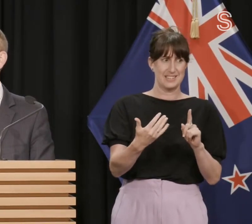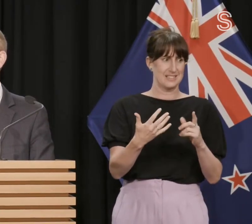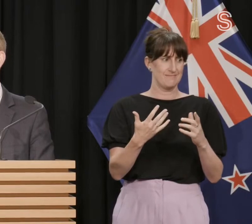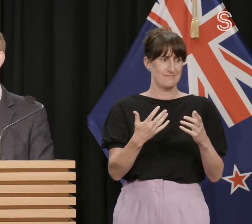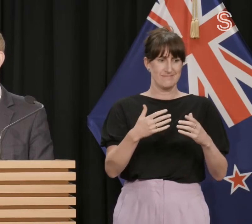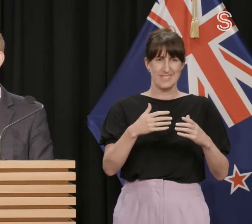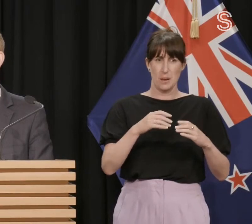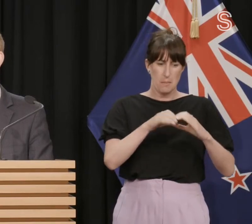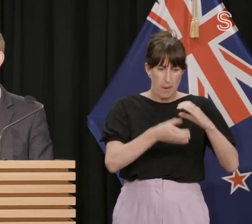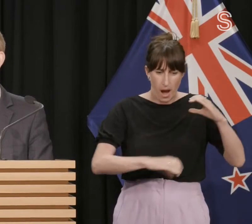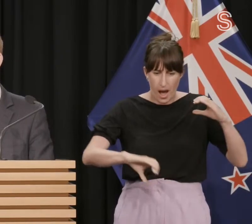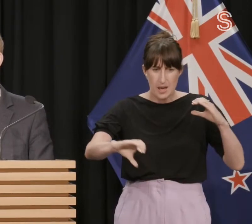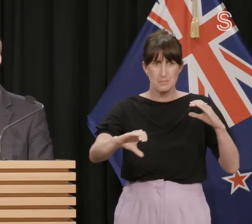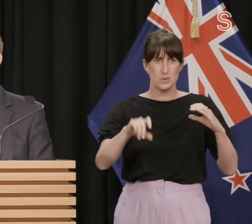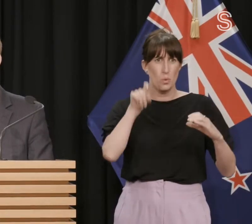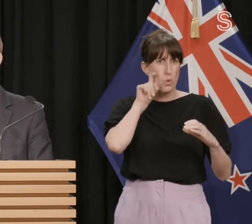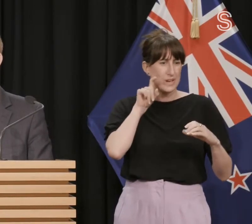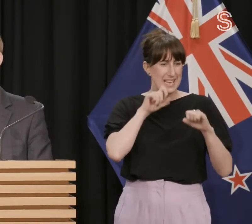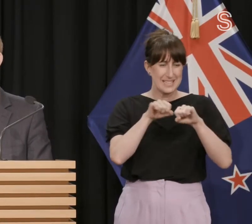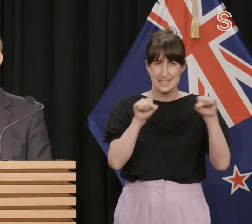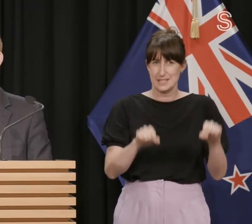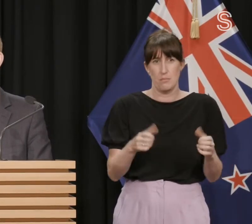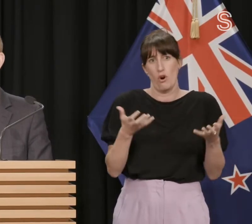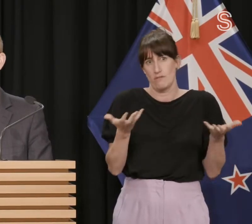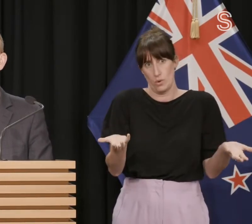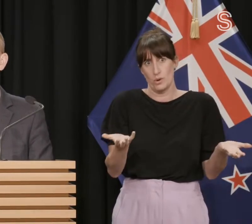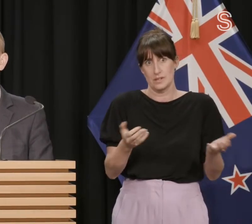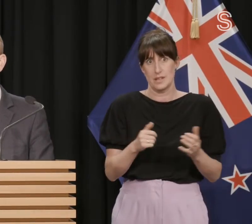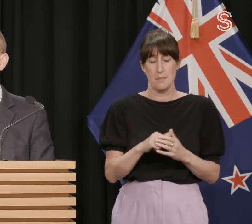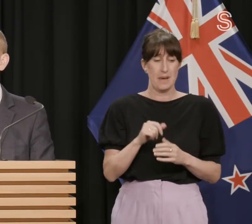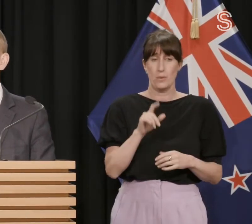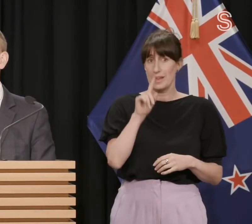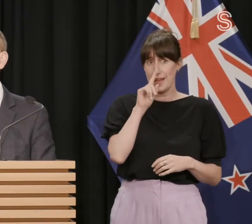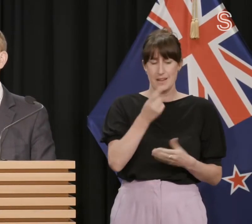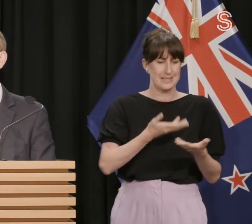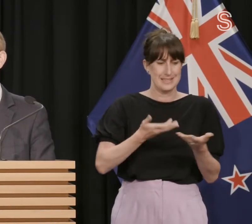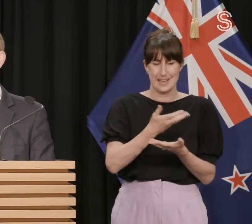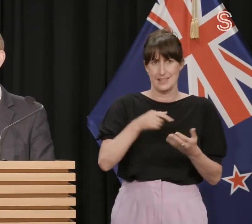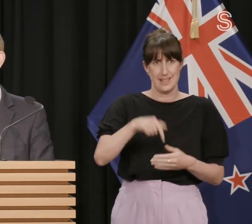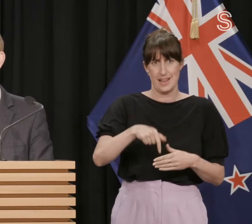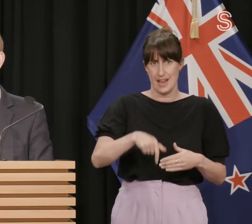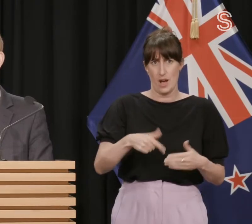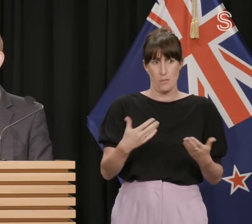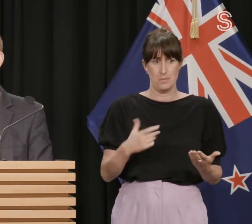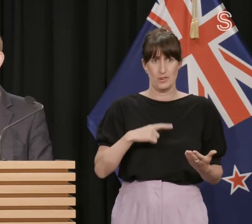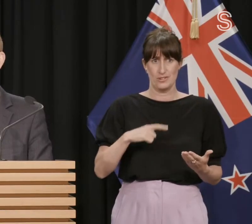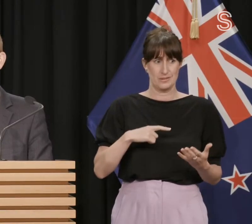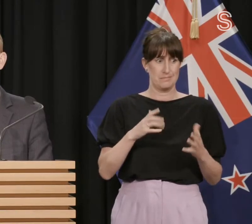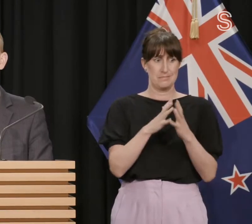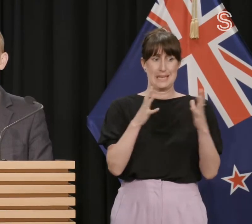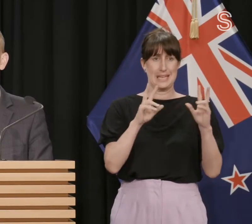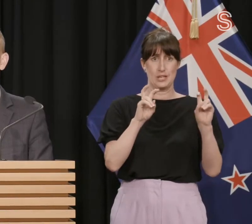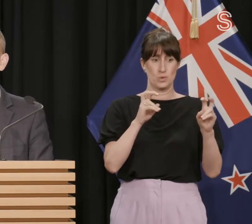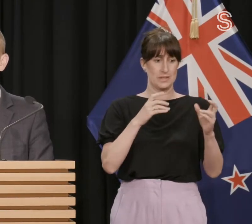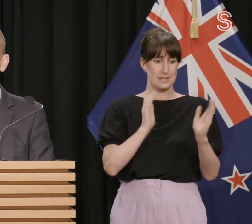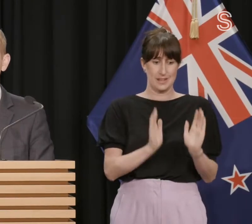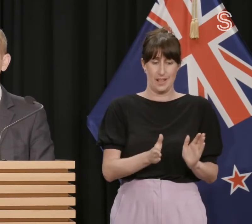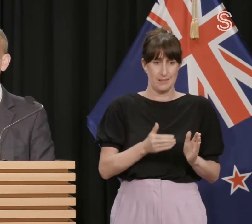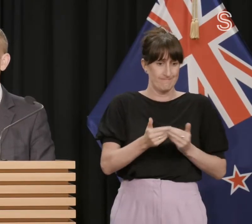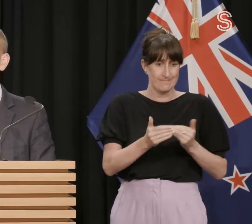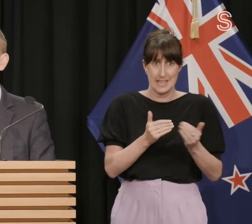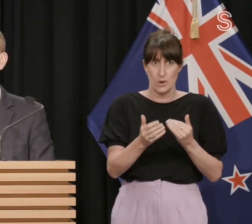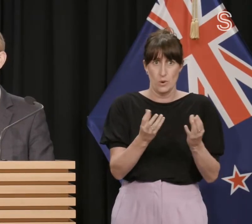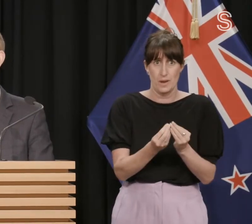I don't think now really is the time for that kind of conversation. Clearly, we're dealing with a major challenge in Auckland. The three